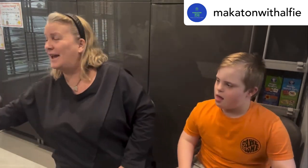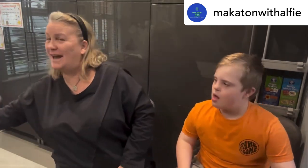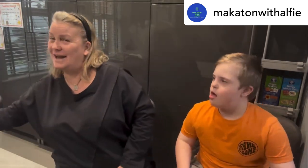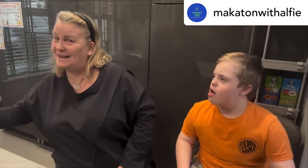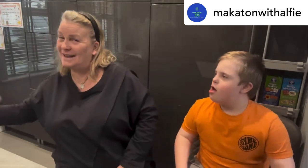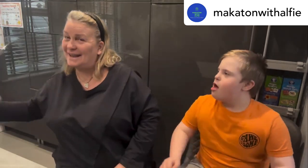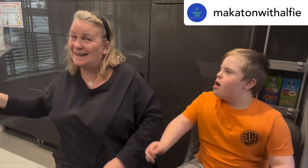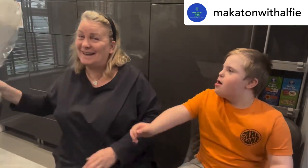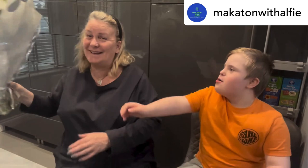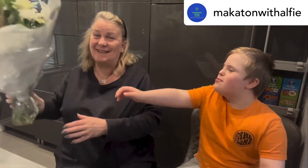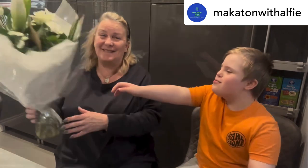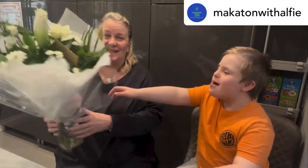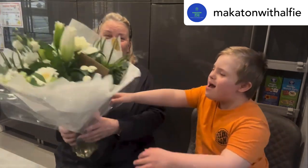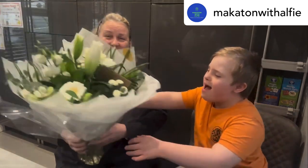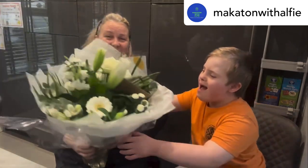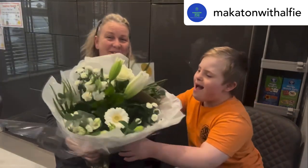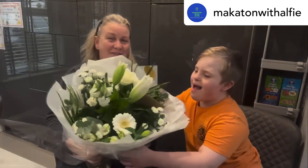at these.